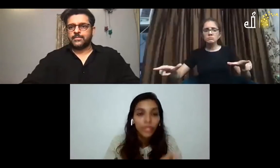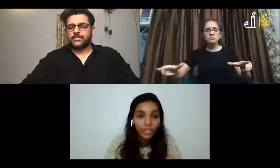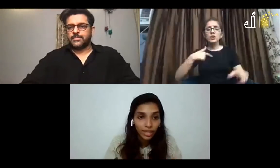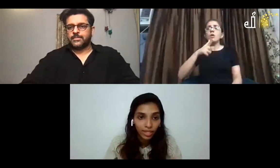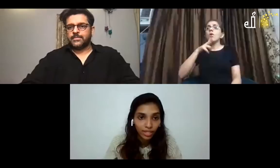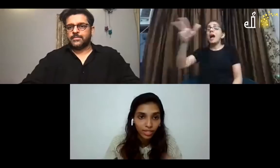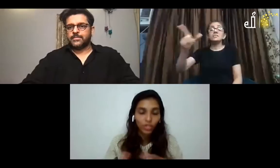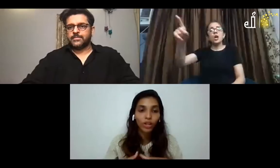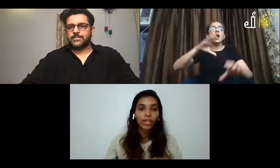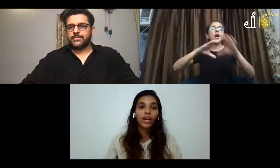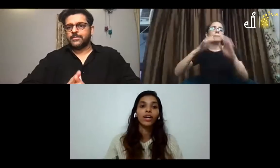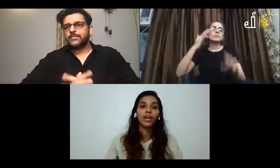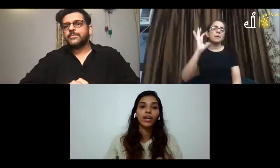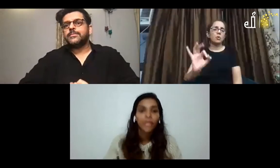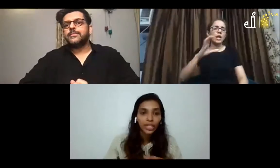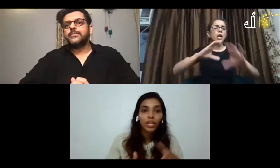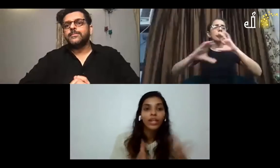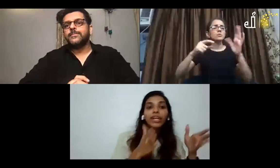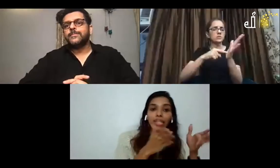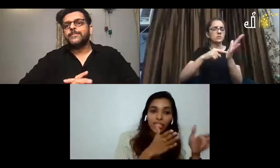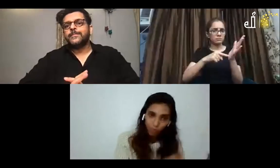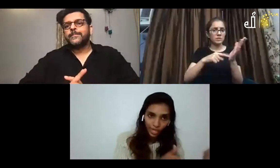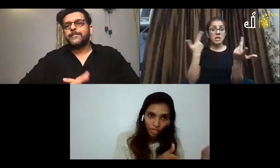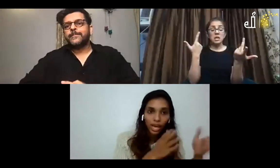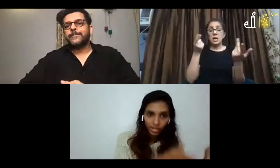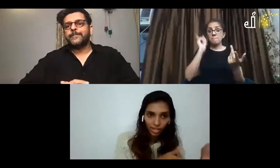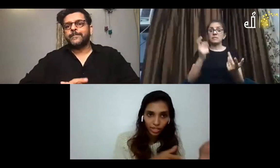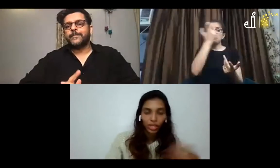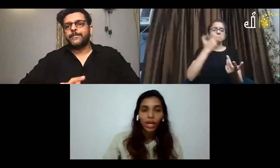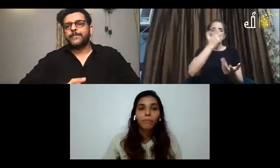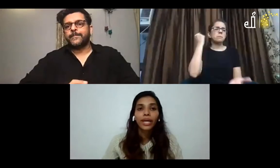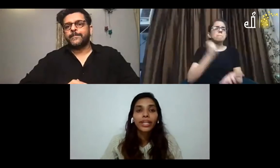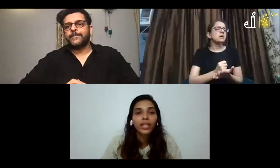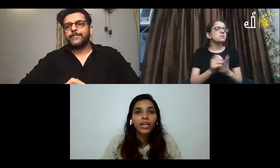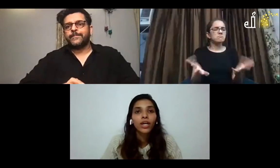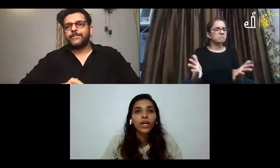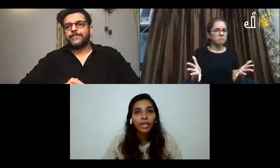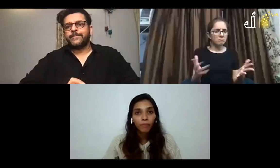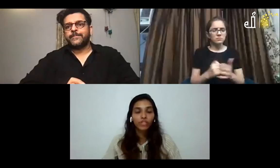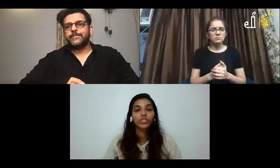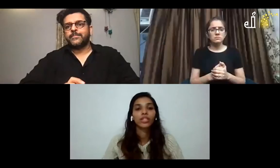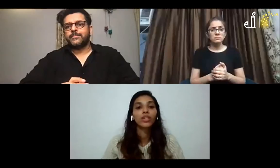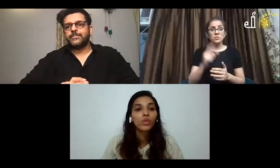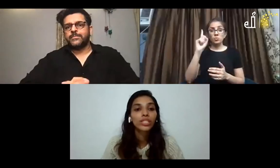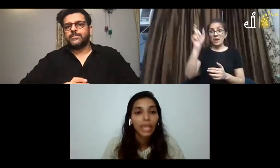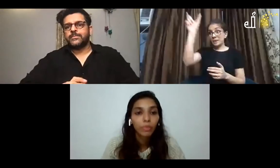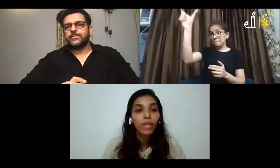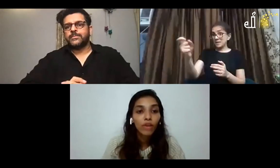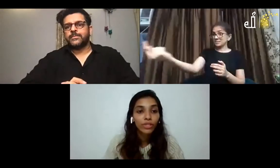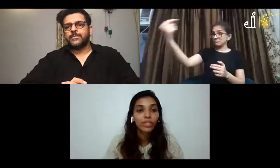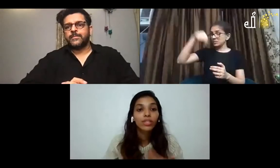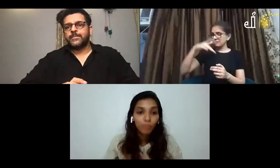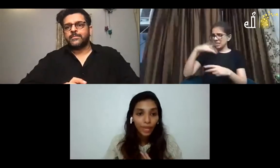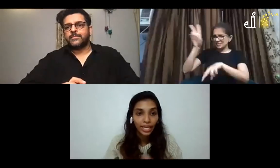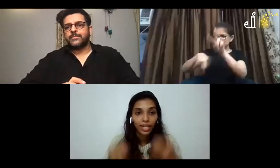them to communicate their needs. It's not particularly speech as such. But when a patient who is capable